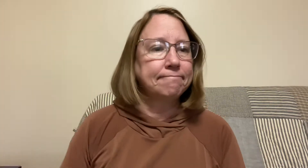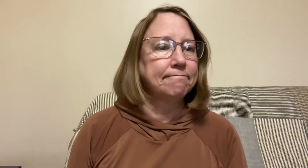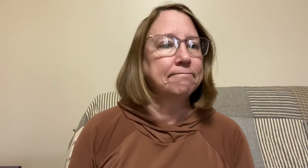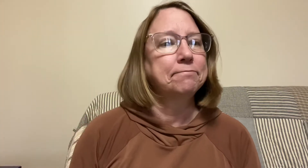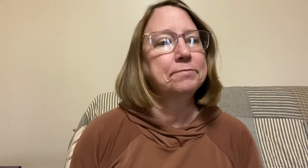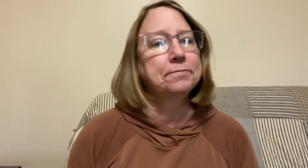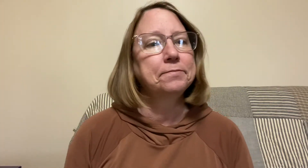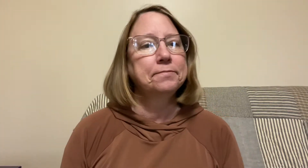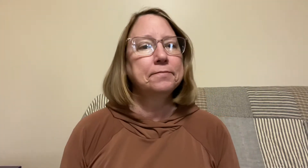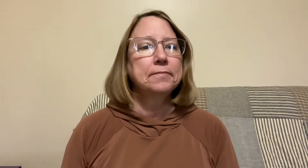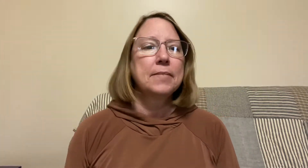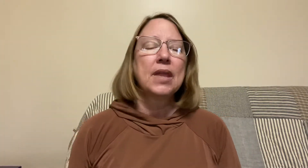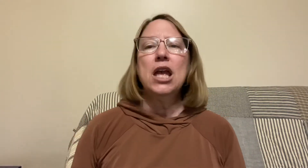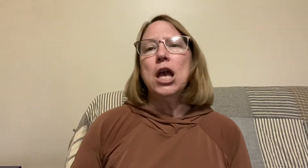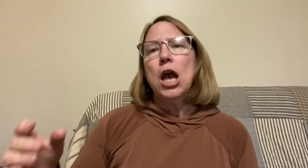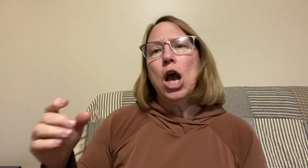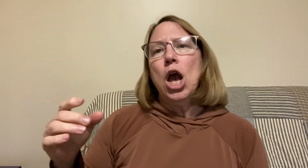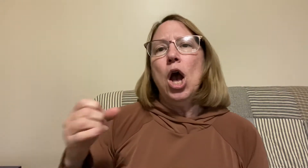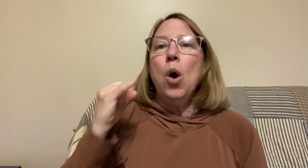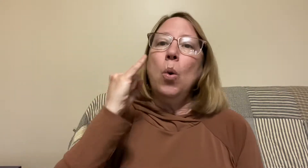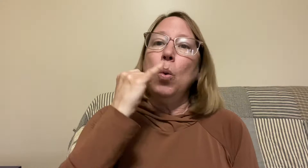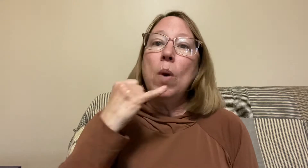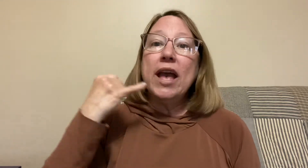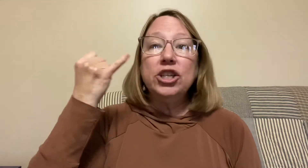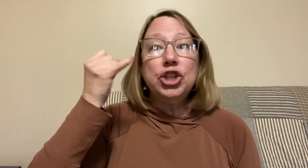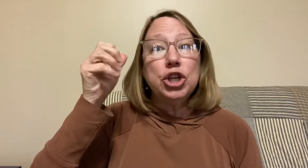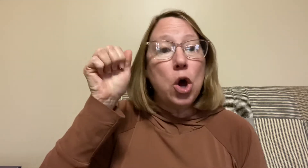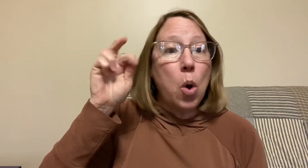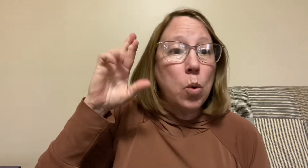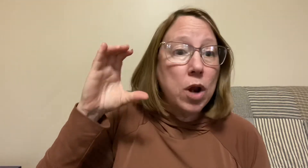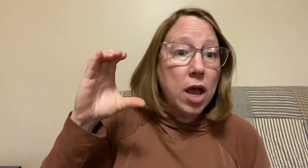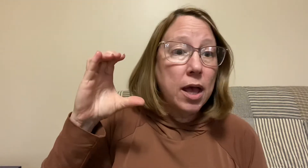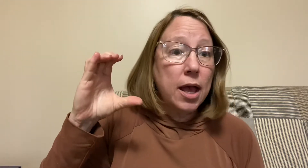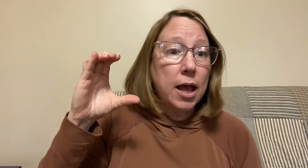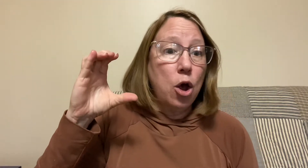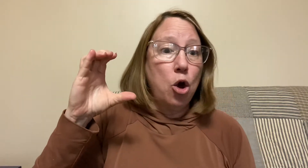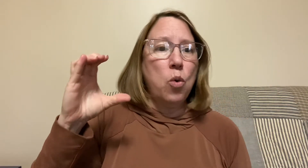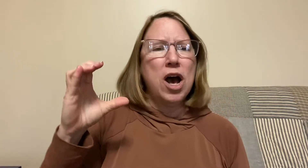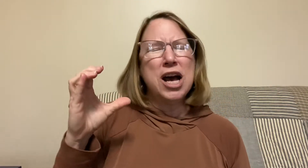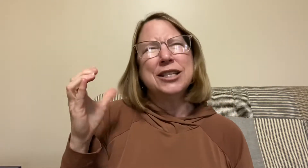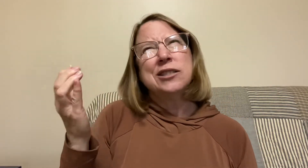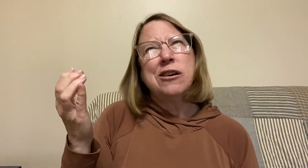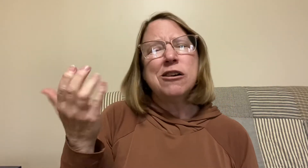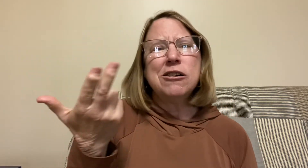the 100 Years' War was raging.